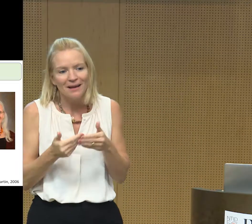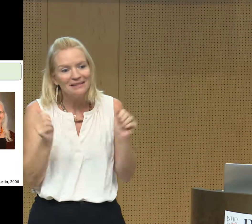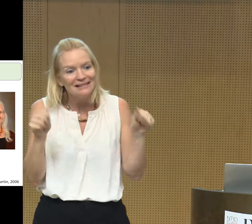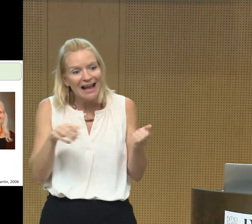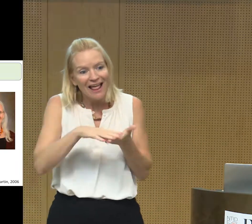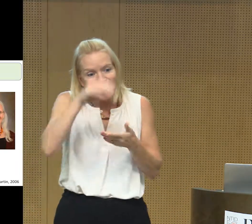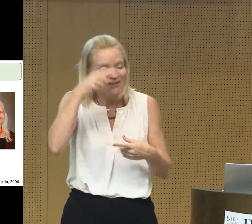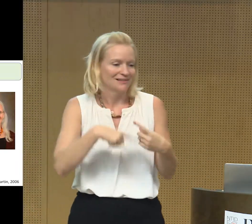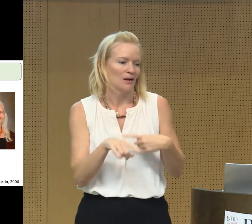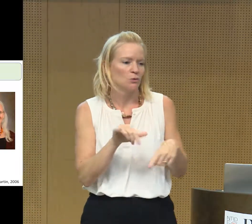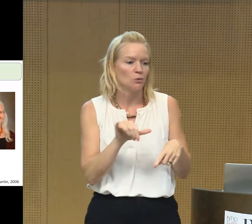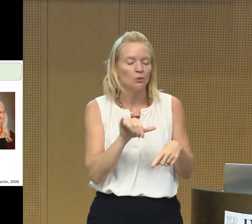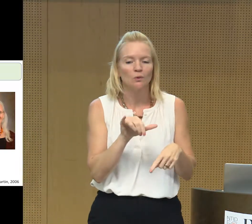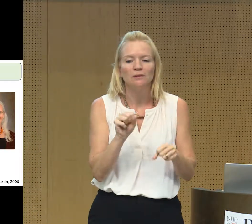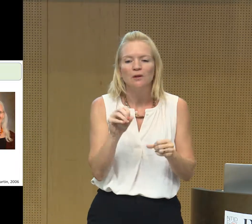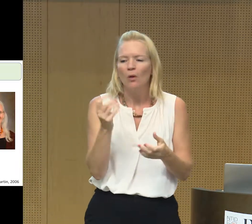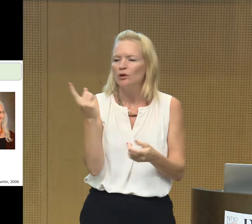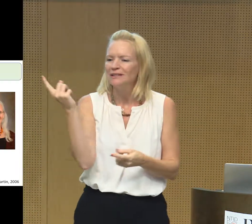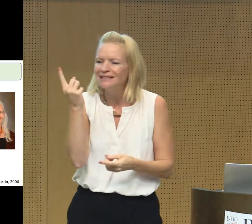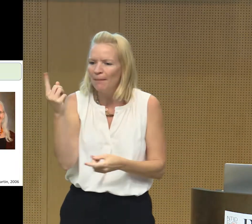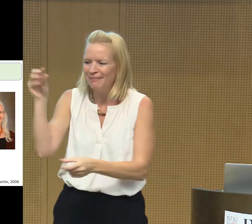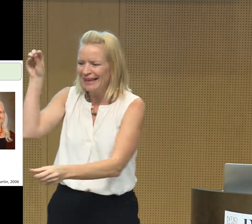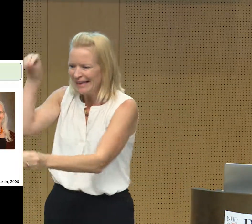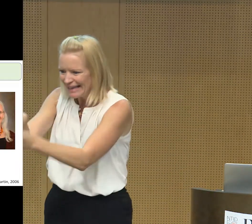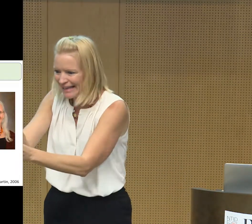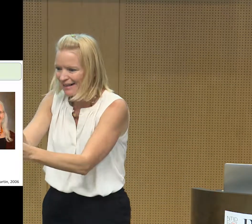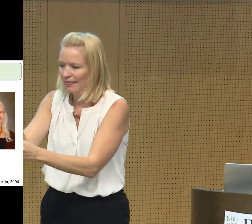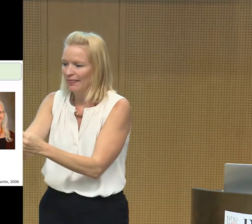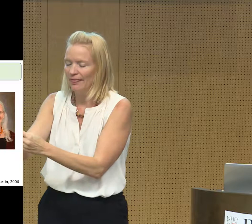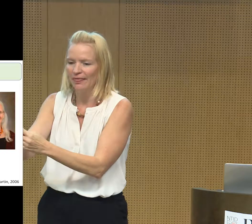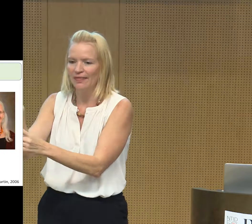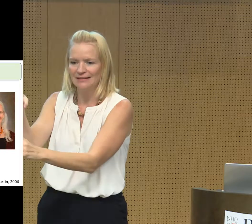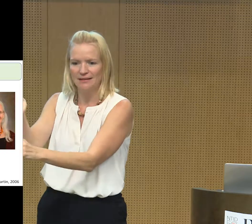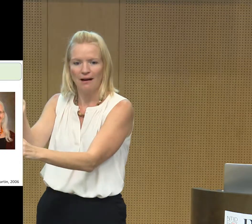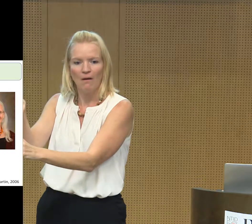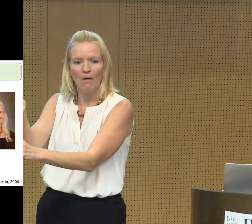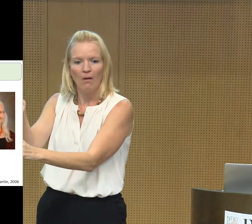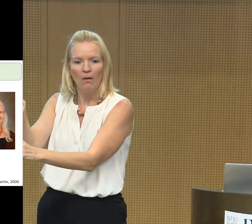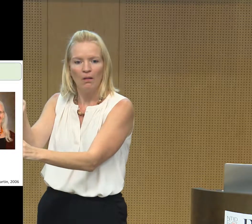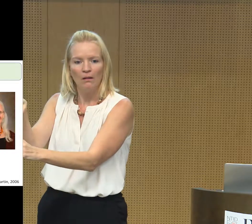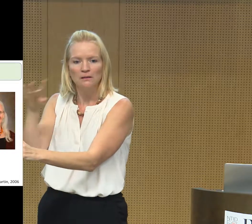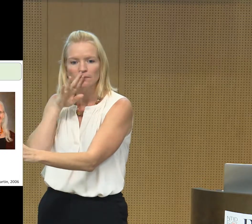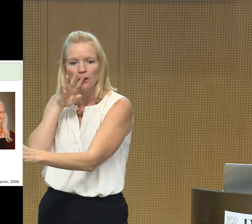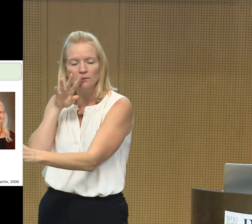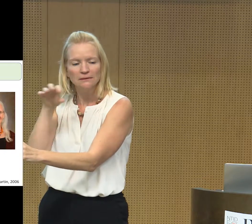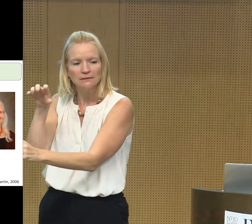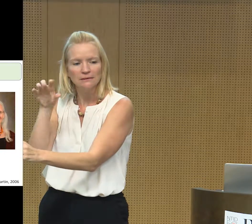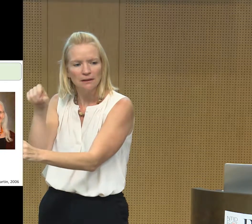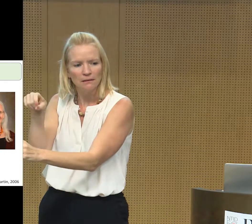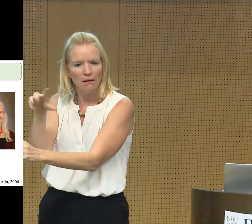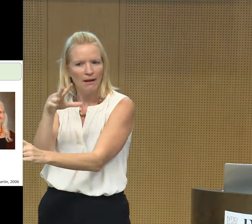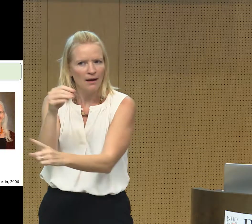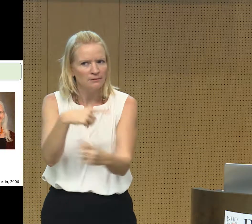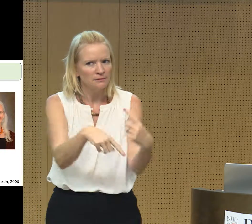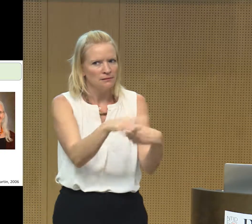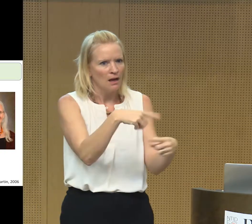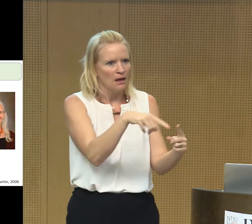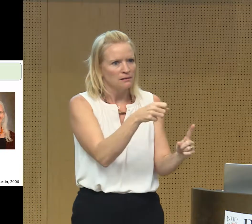being that all babies can learn sign language. So there is something in the signal, in the spoken